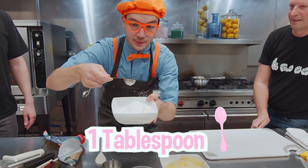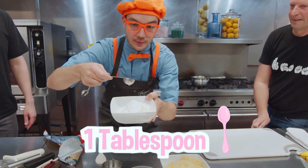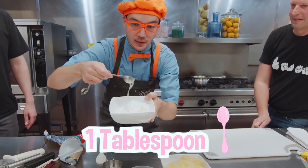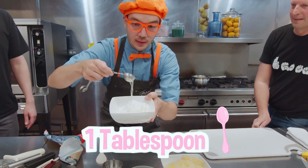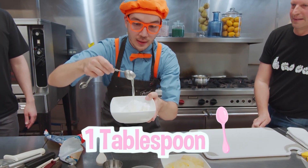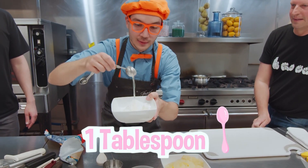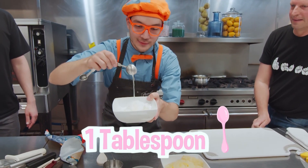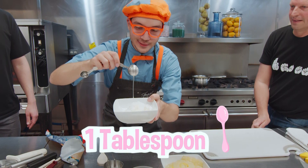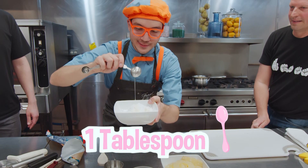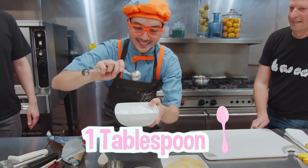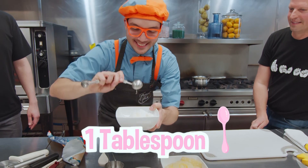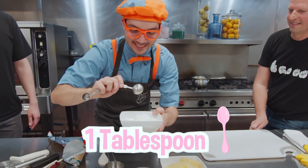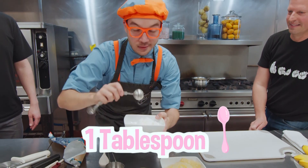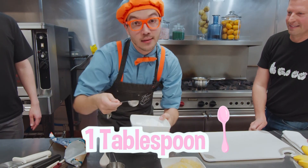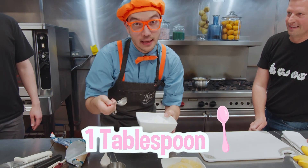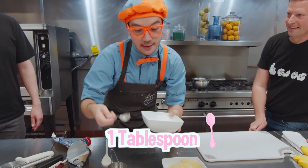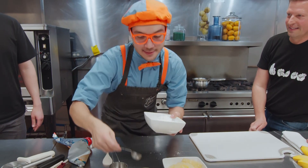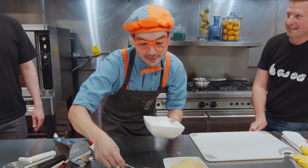tablespoon. Ooh!